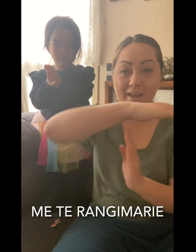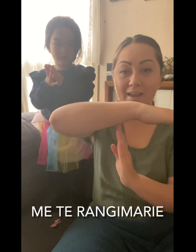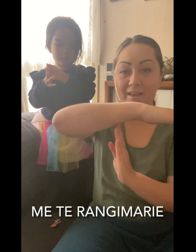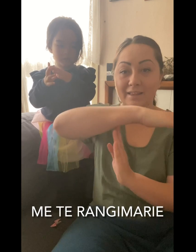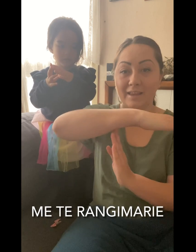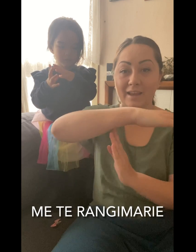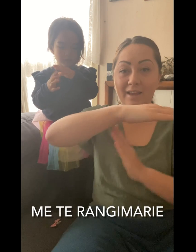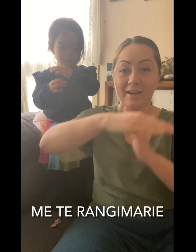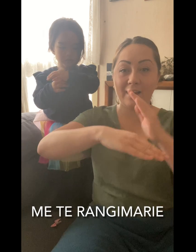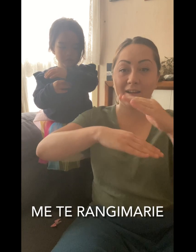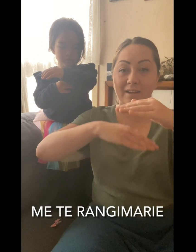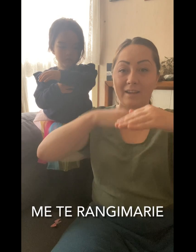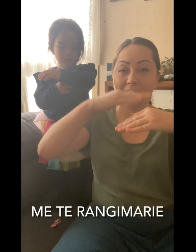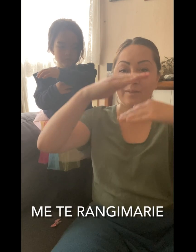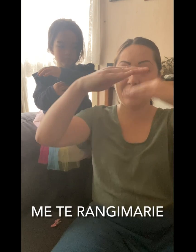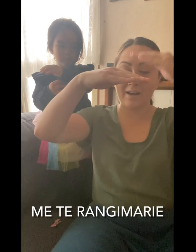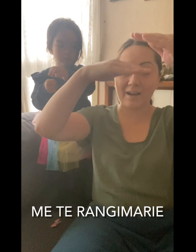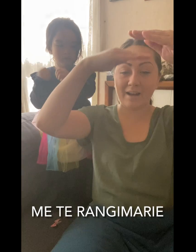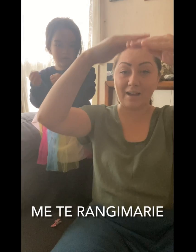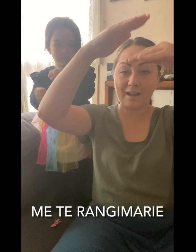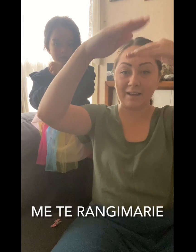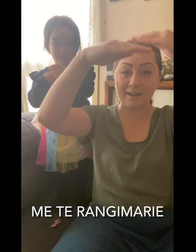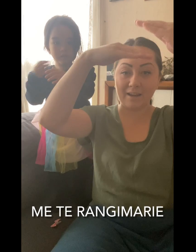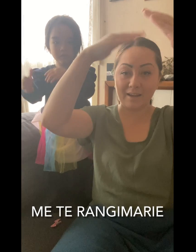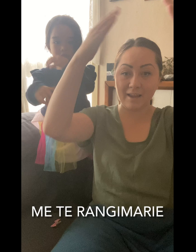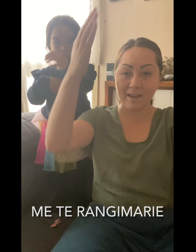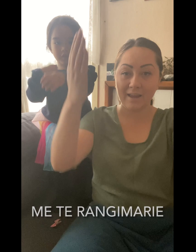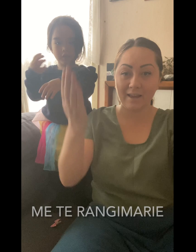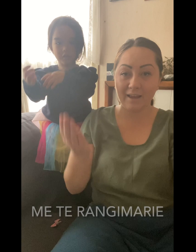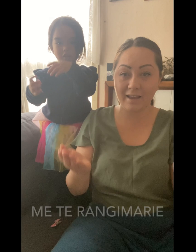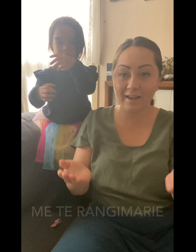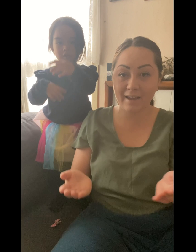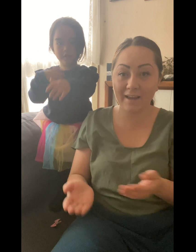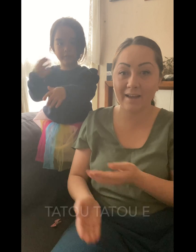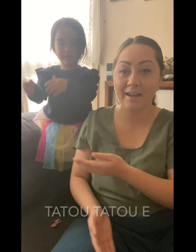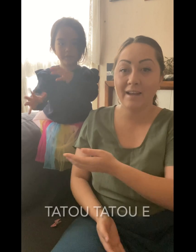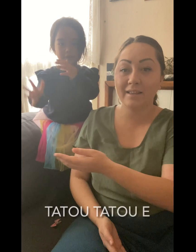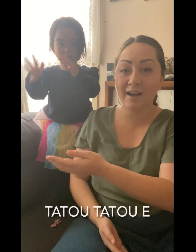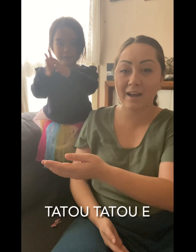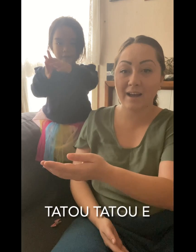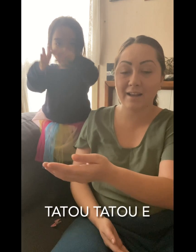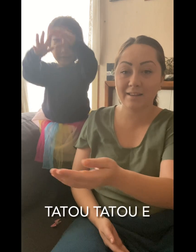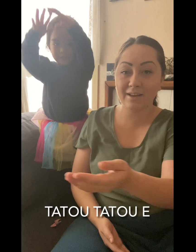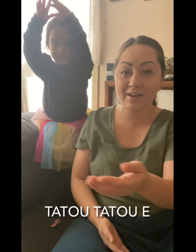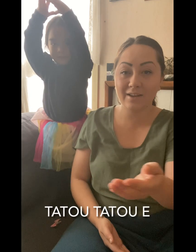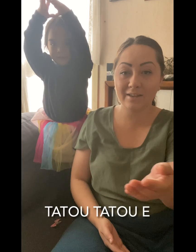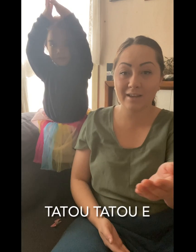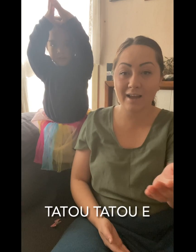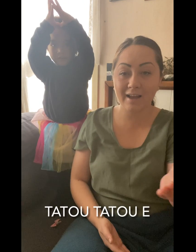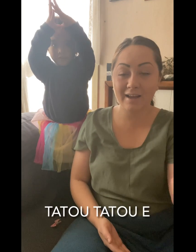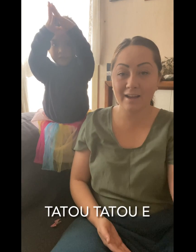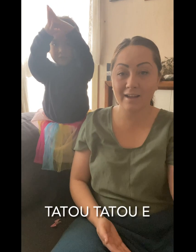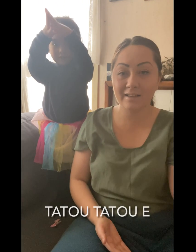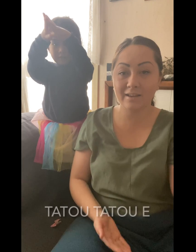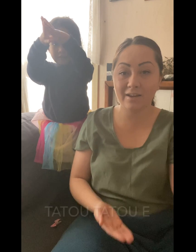Me te rangi mari e. Tātou,